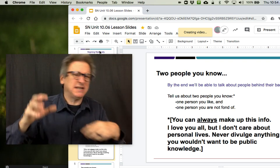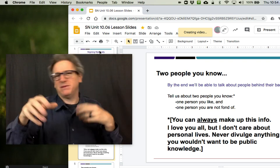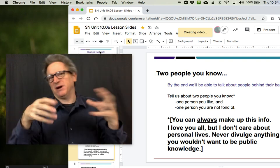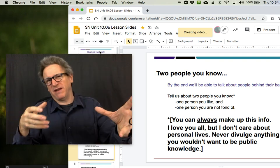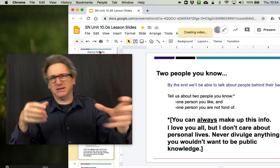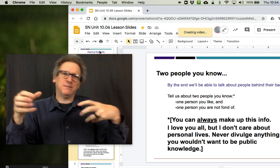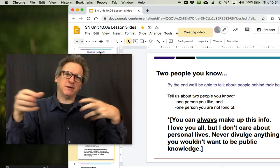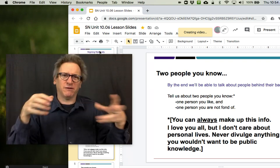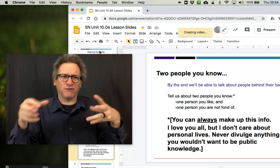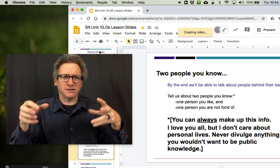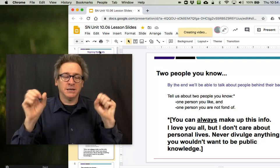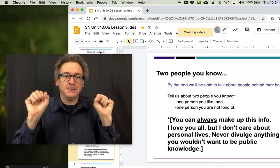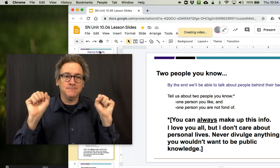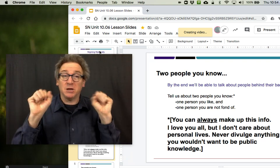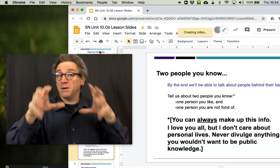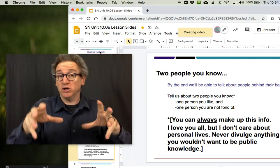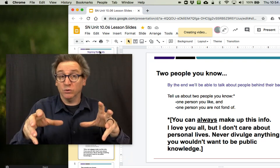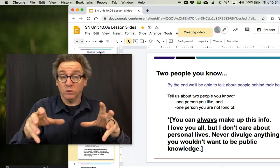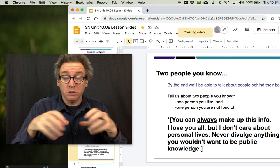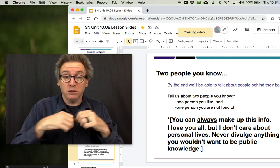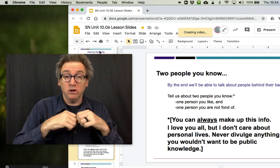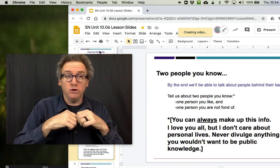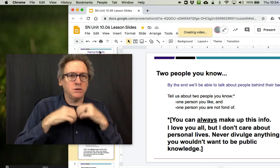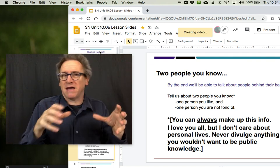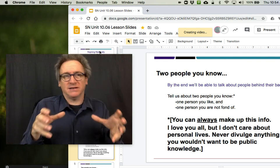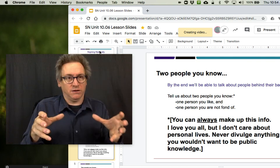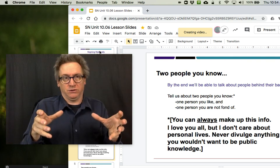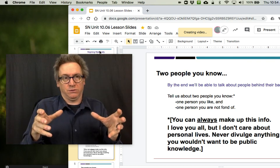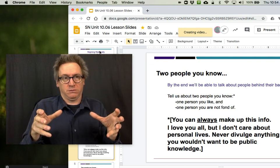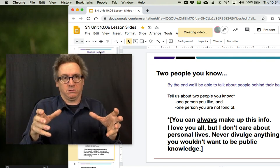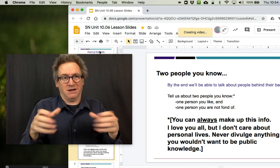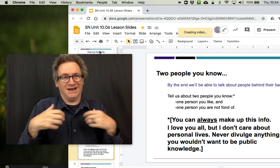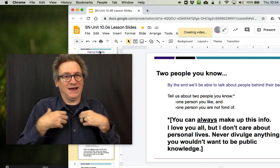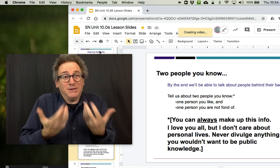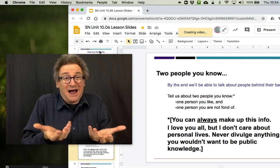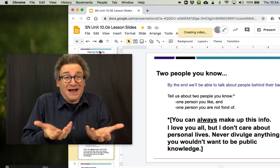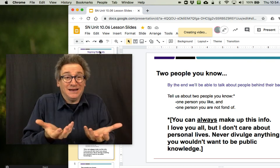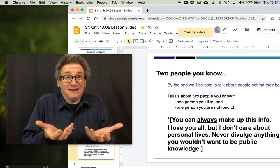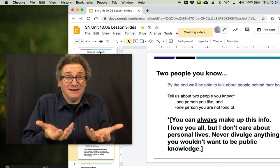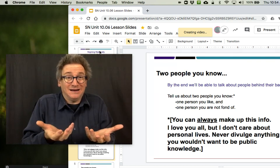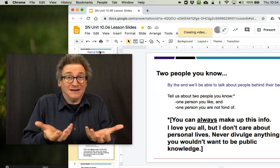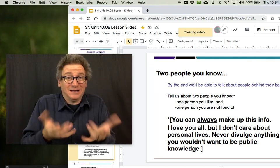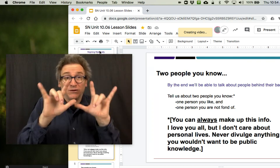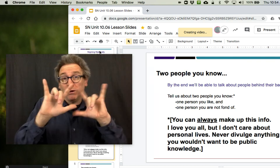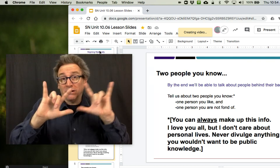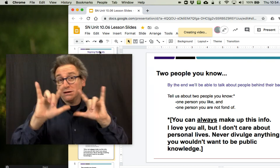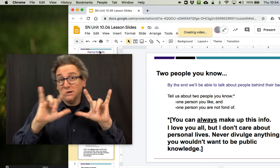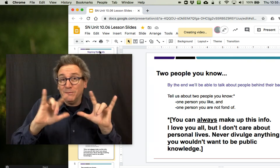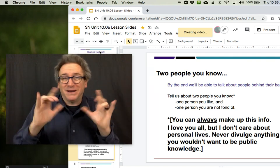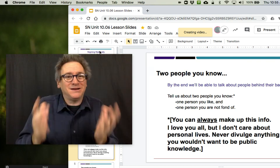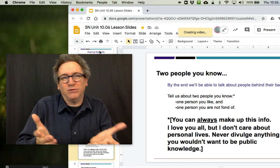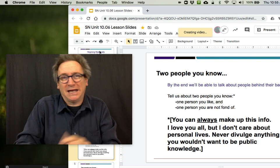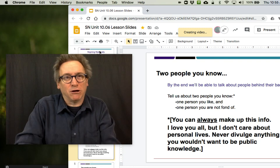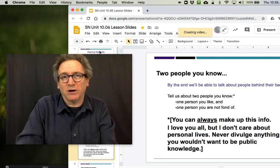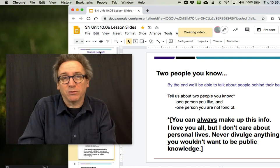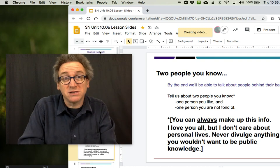for, tell me about your family, tell me about your friends, tell me about you, you don't have to tell the truth. I mean, I love you all, but I